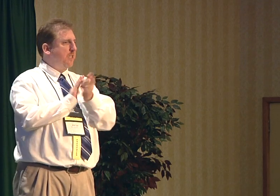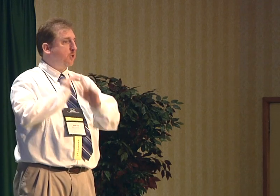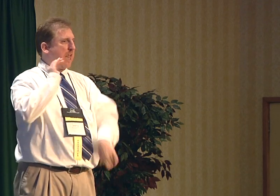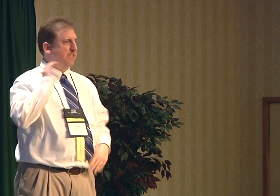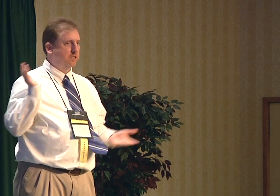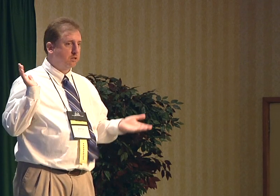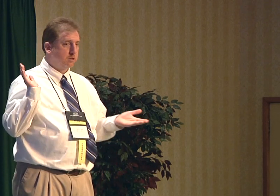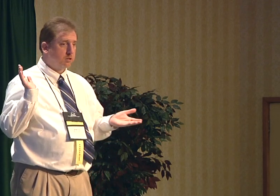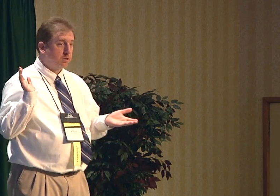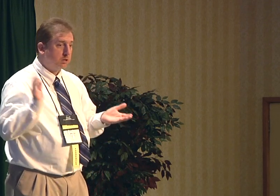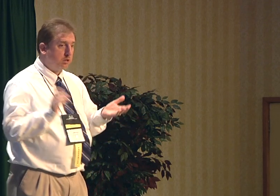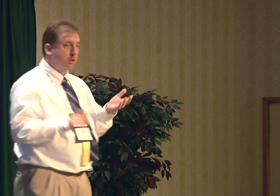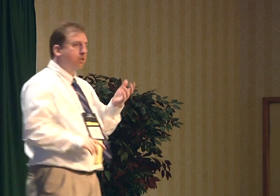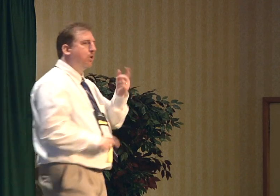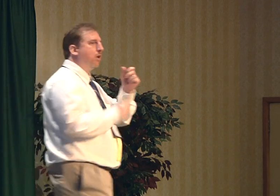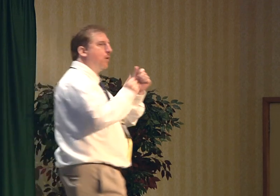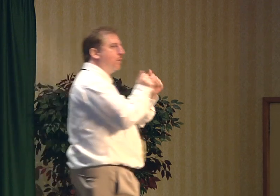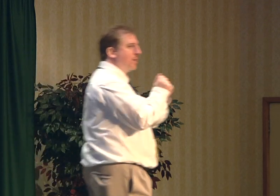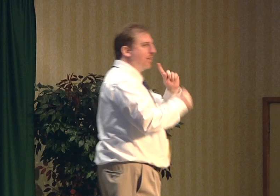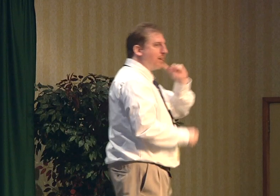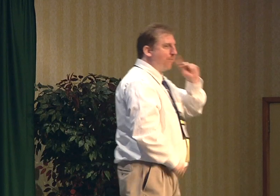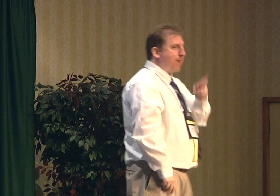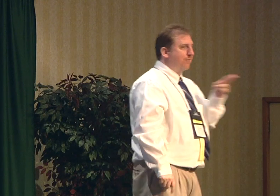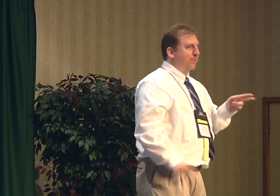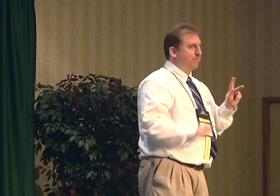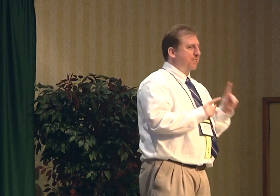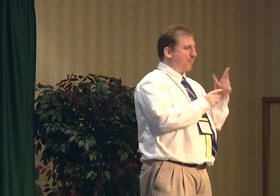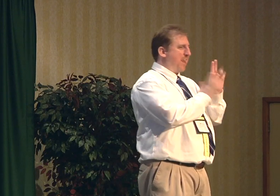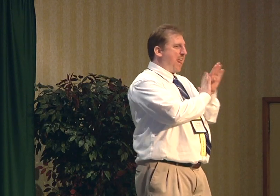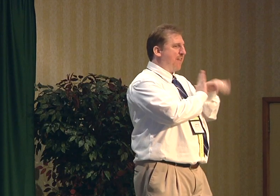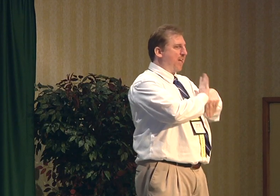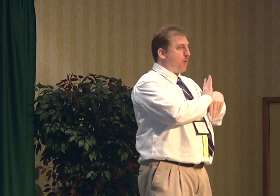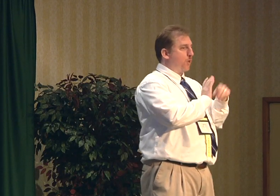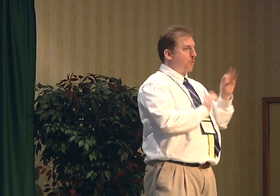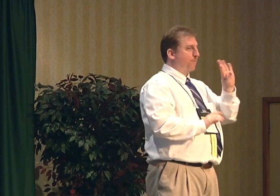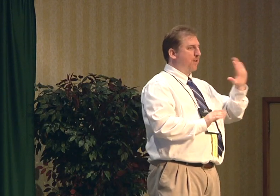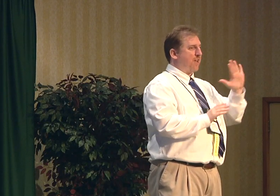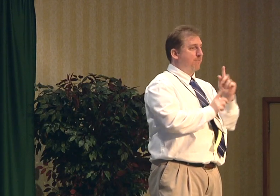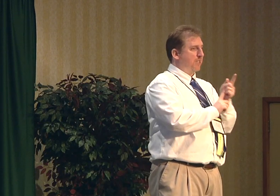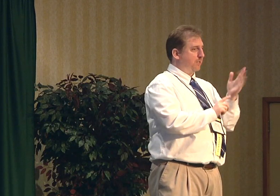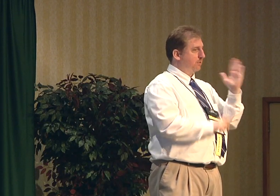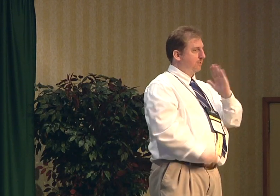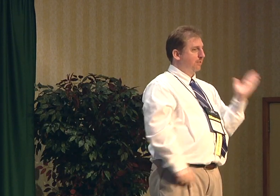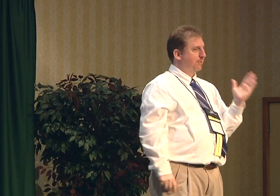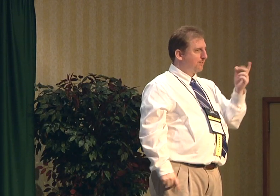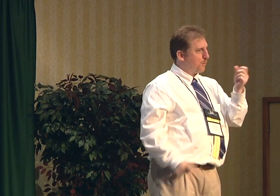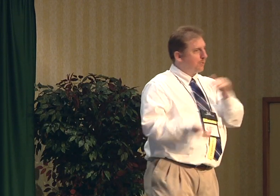is about 15 minutes or less? But with a deaf or hard of hearing person, it tends to take a half hour or 45